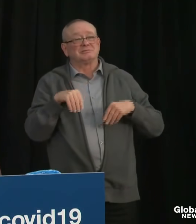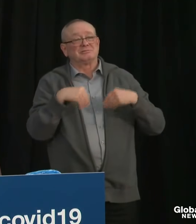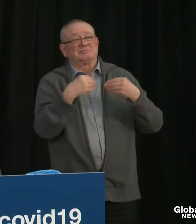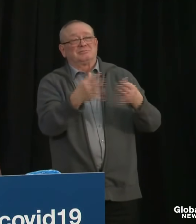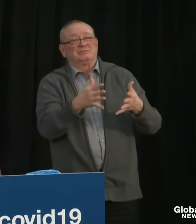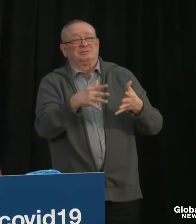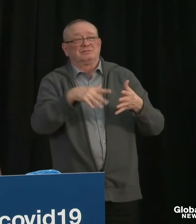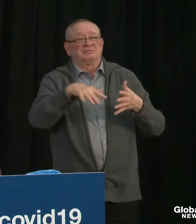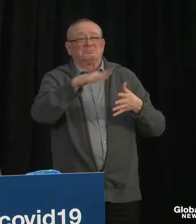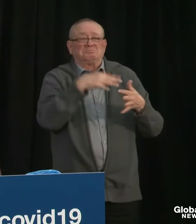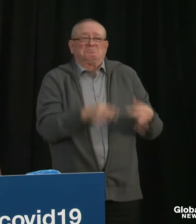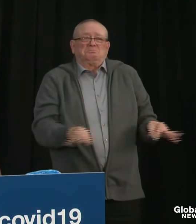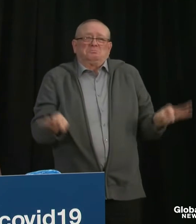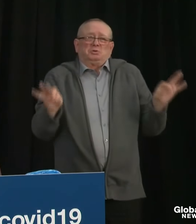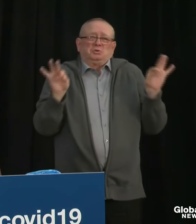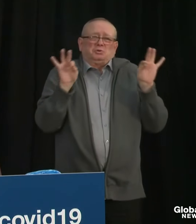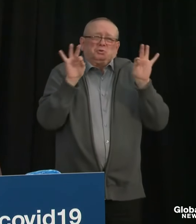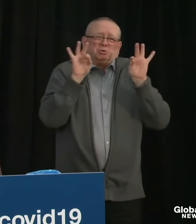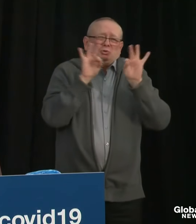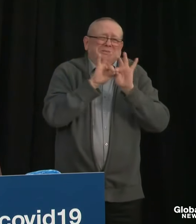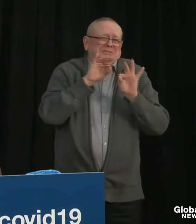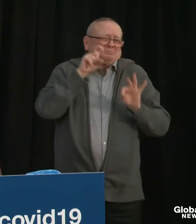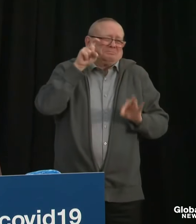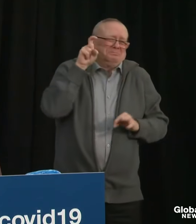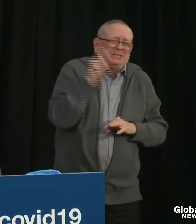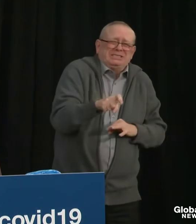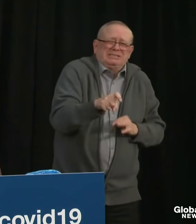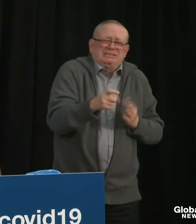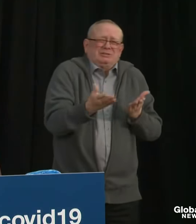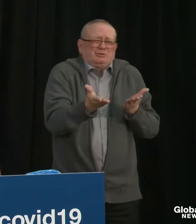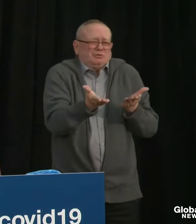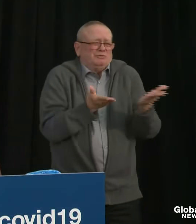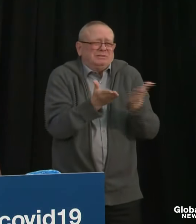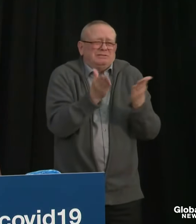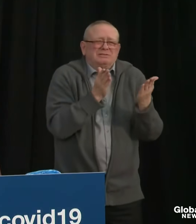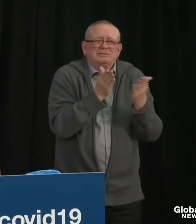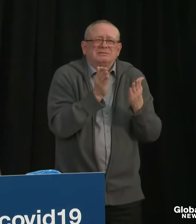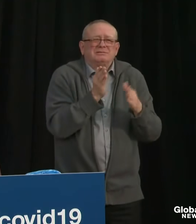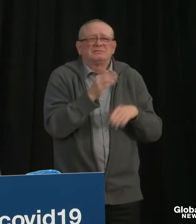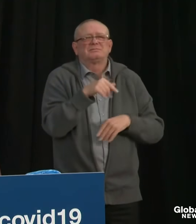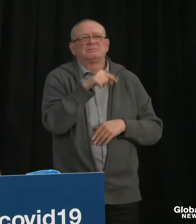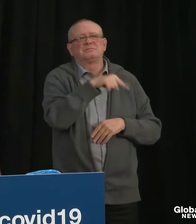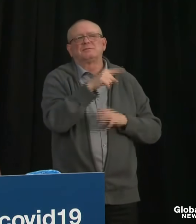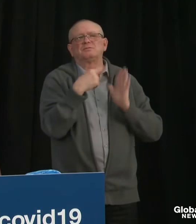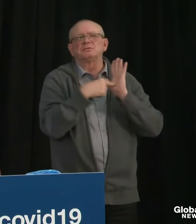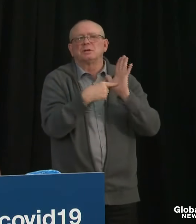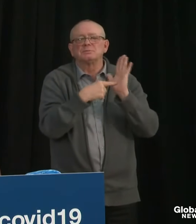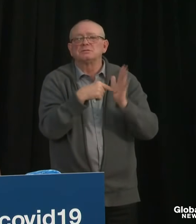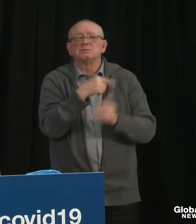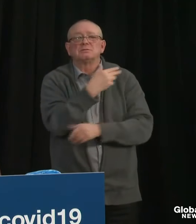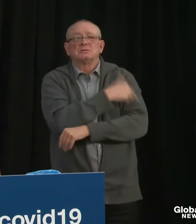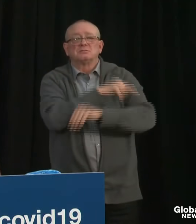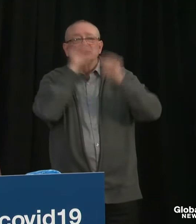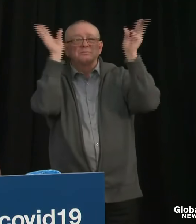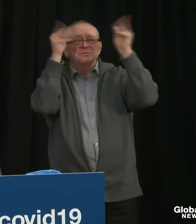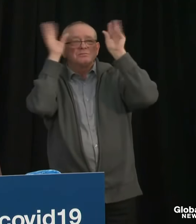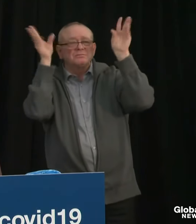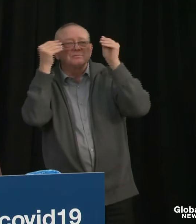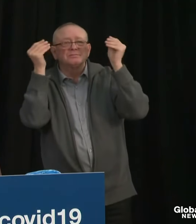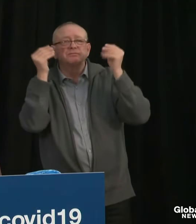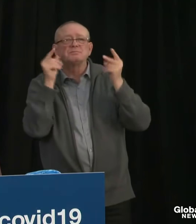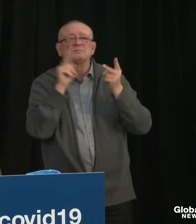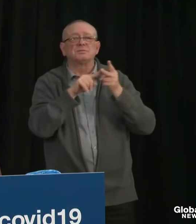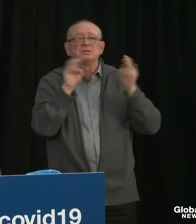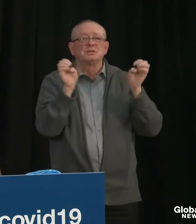only category for receipt of the vaccine. And so paramedics, like many other first responders or frontline workers,